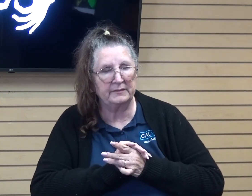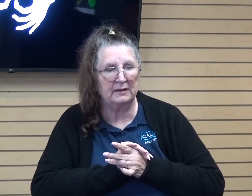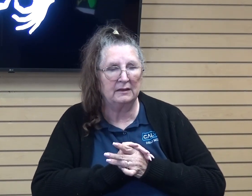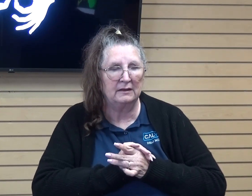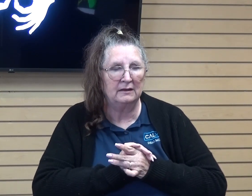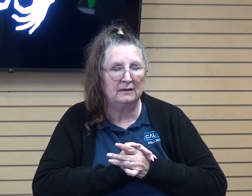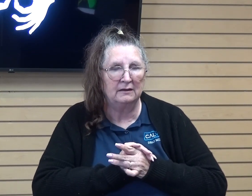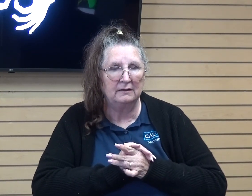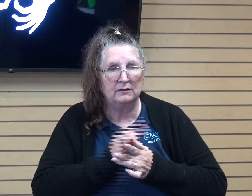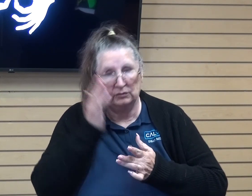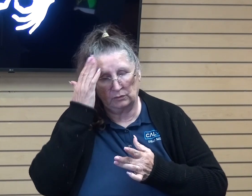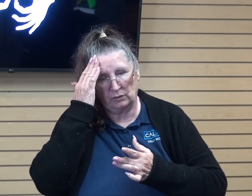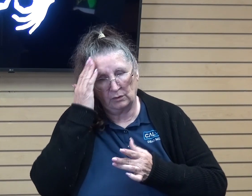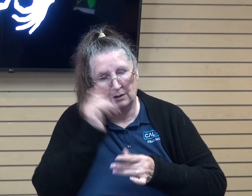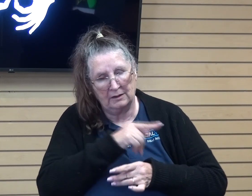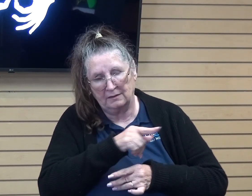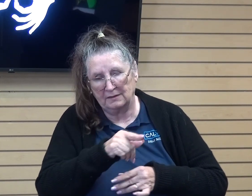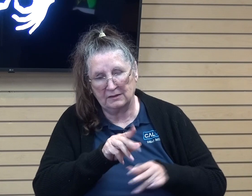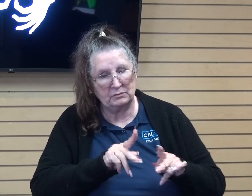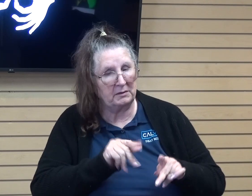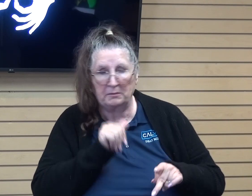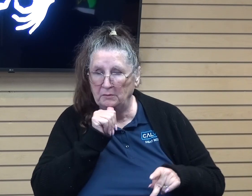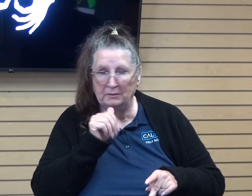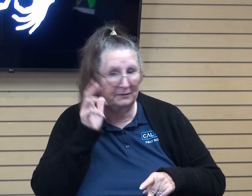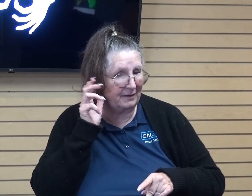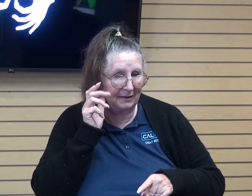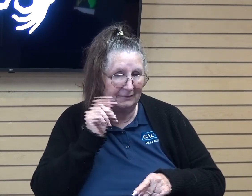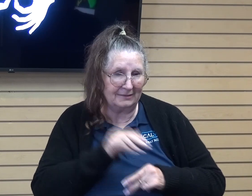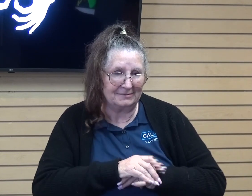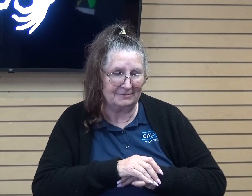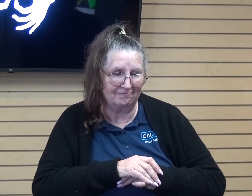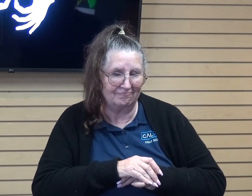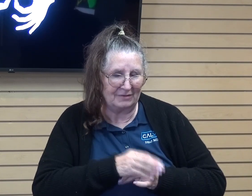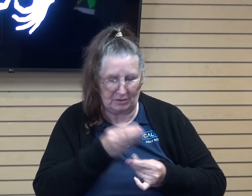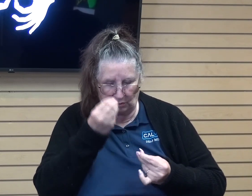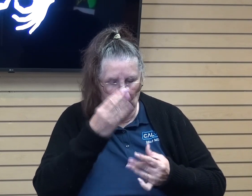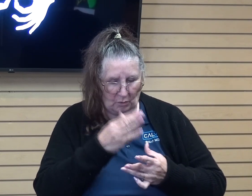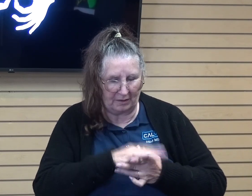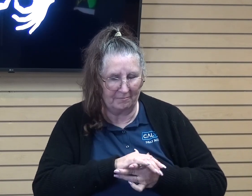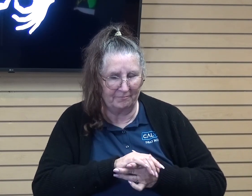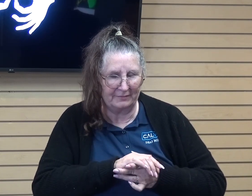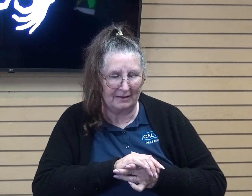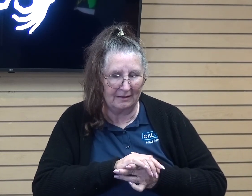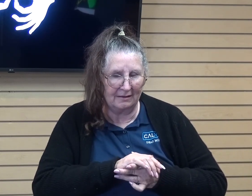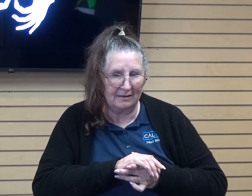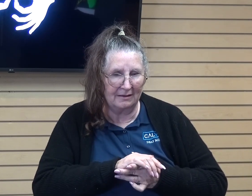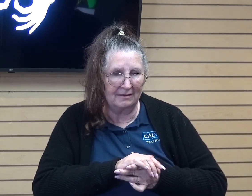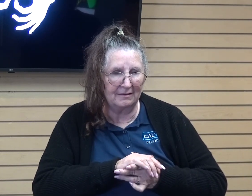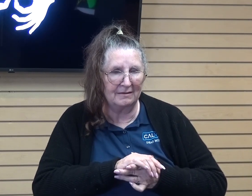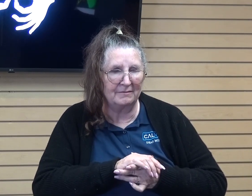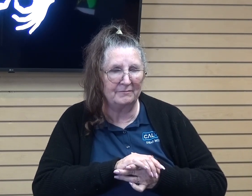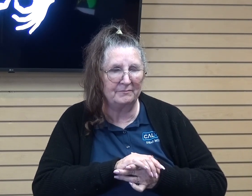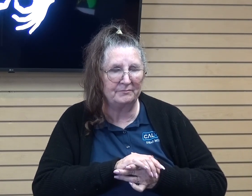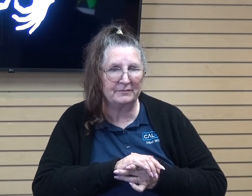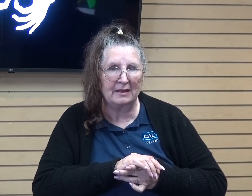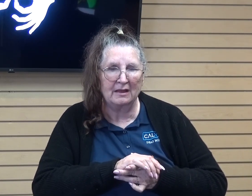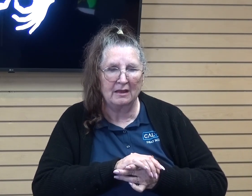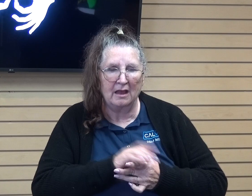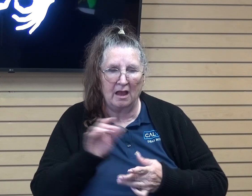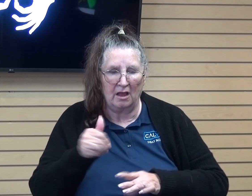just know these people aren't going to listen. The people that I've placed before you to minister to and to prophesy to, you will have to